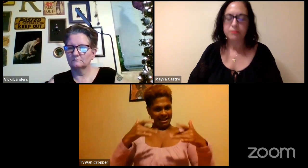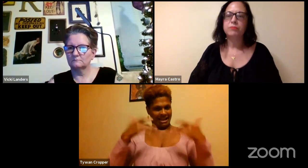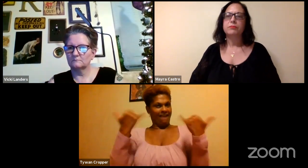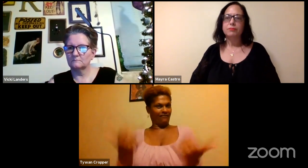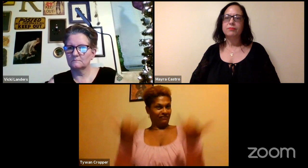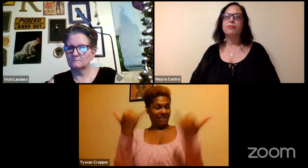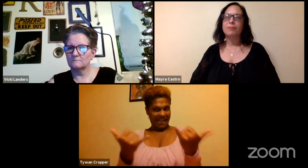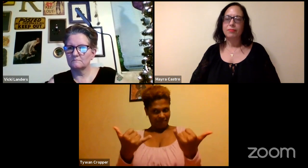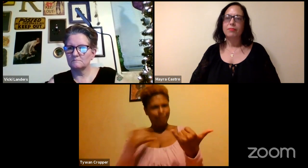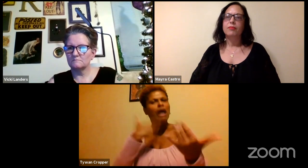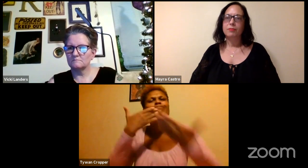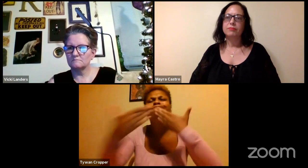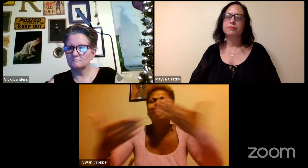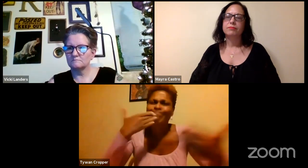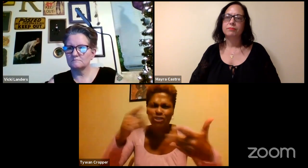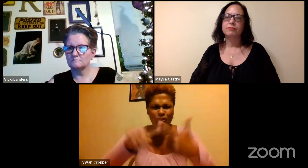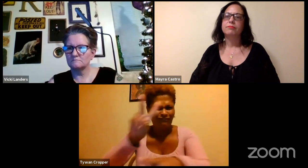event